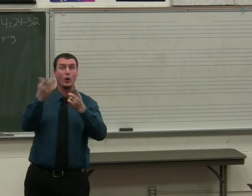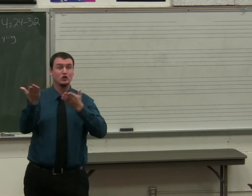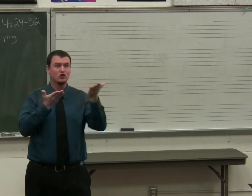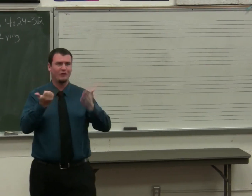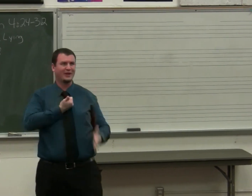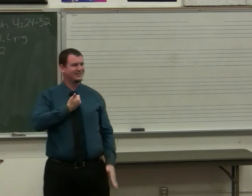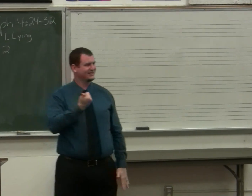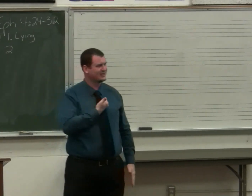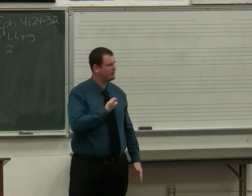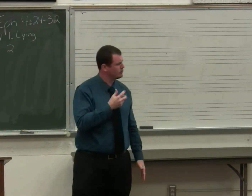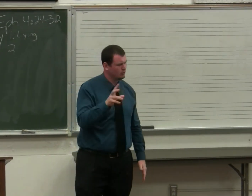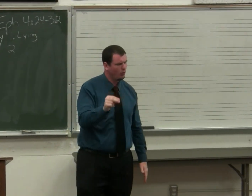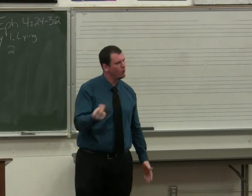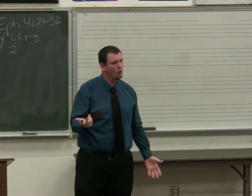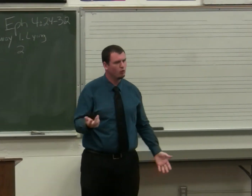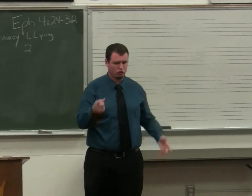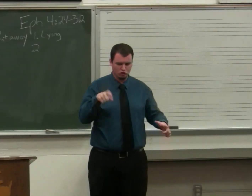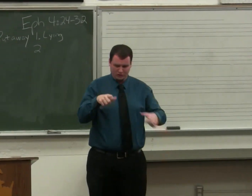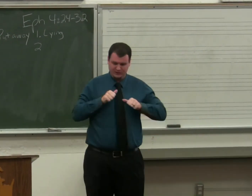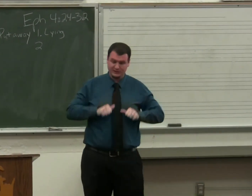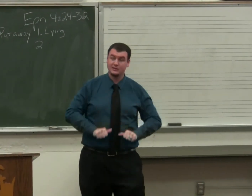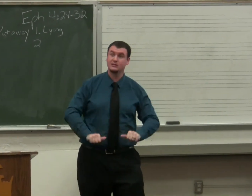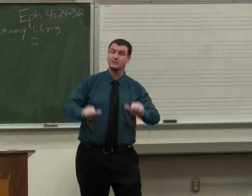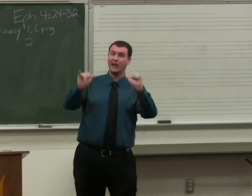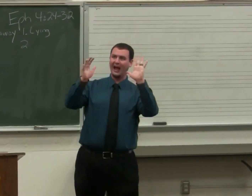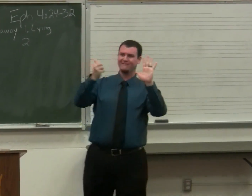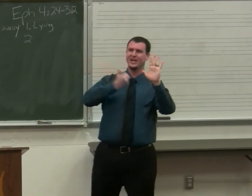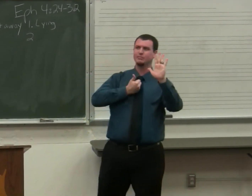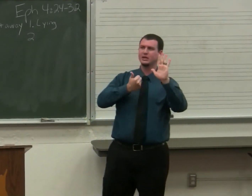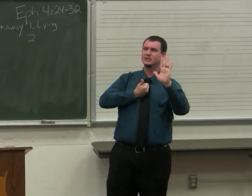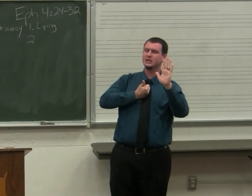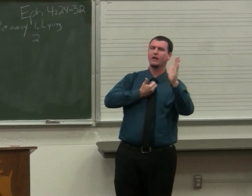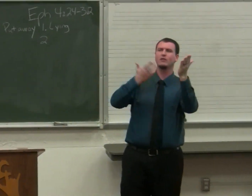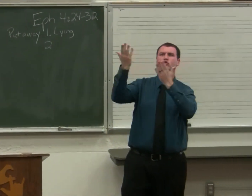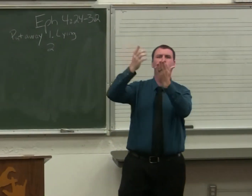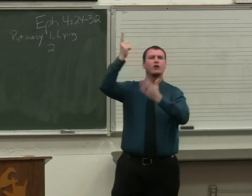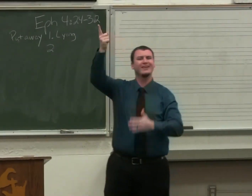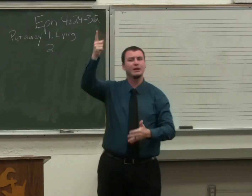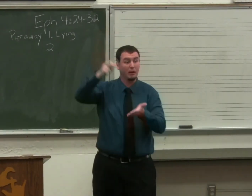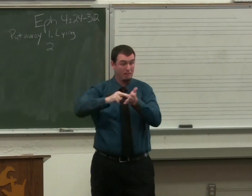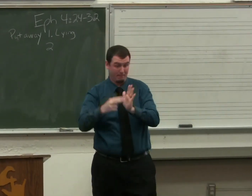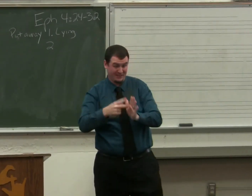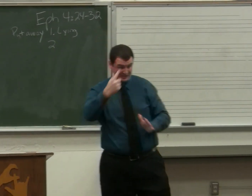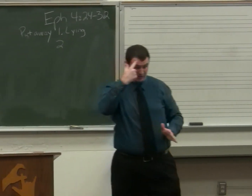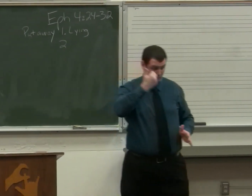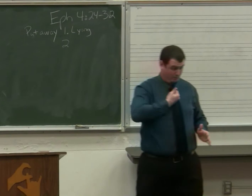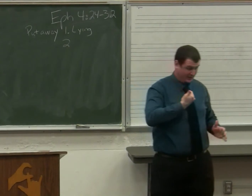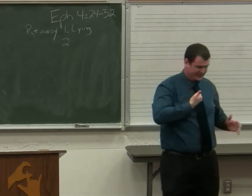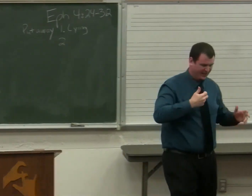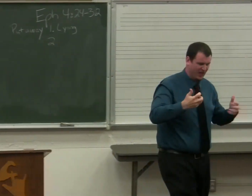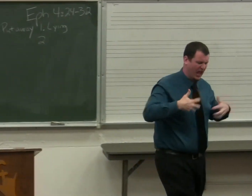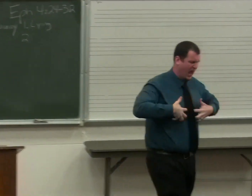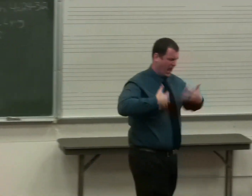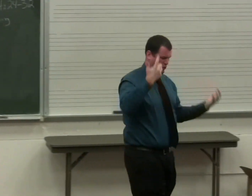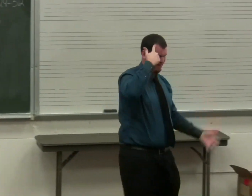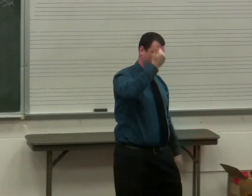Lord. Our goal isn't serving ourselves. No, our goal is to sacrifice ourselves